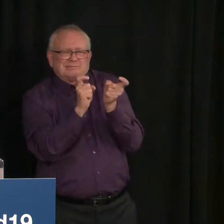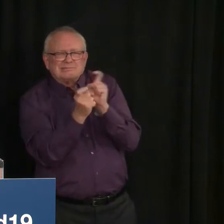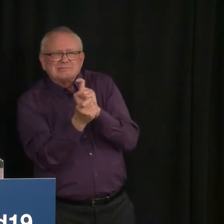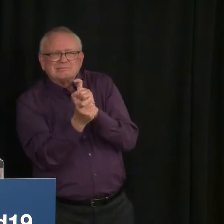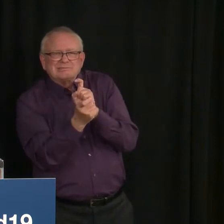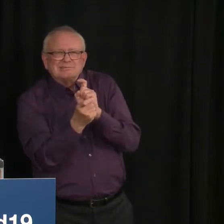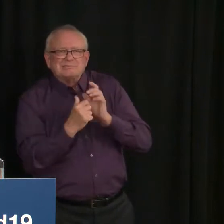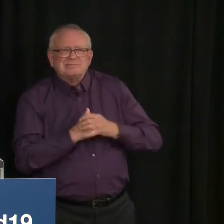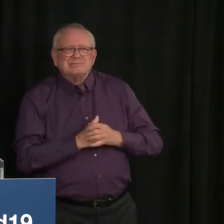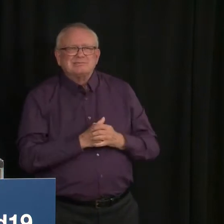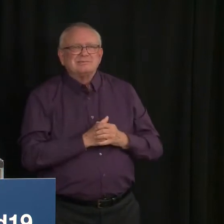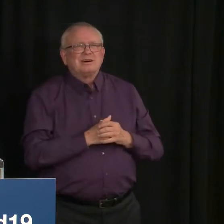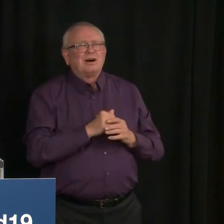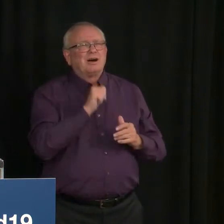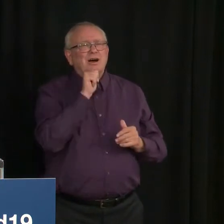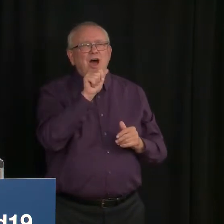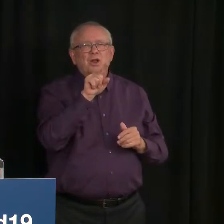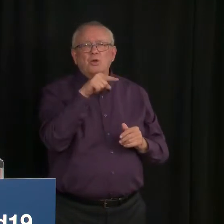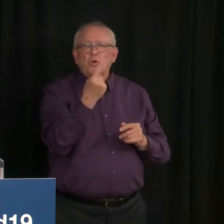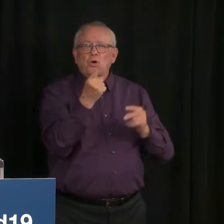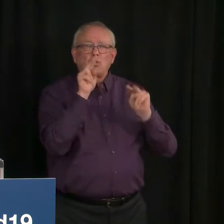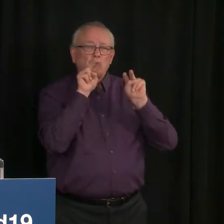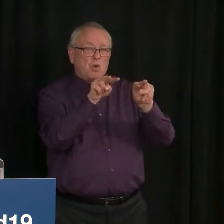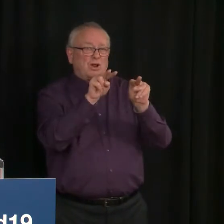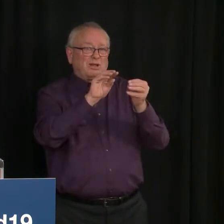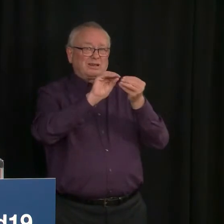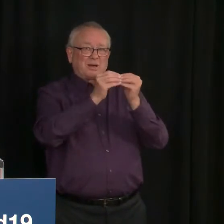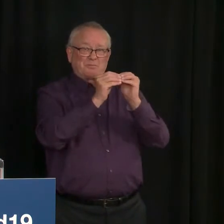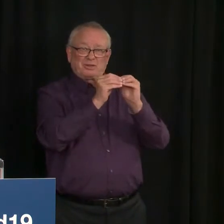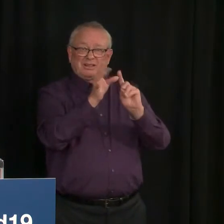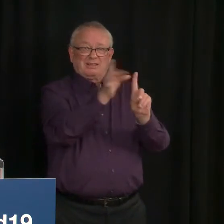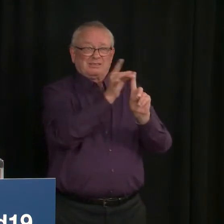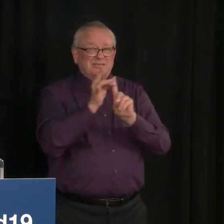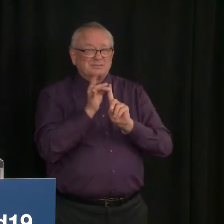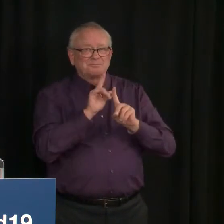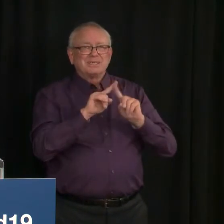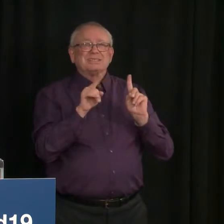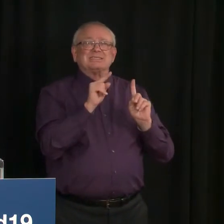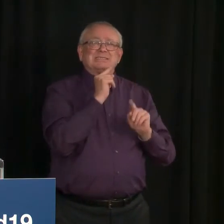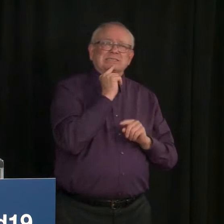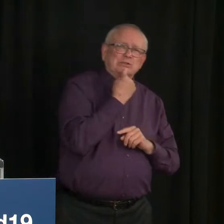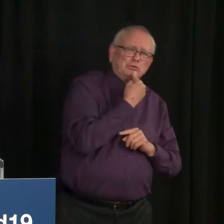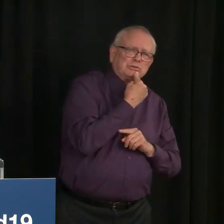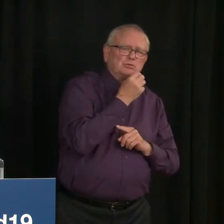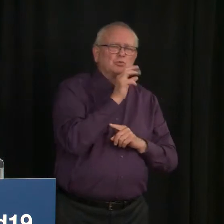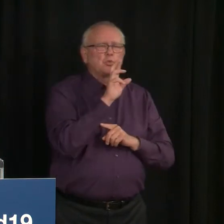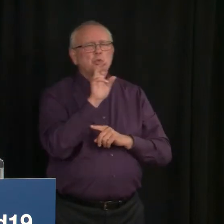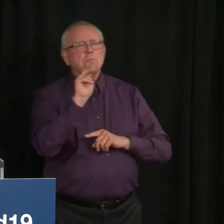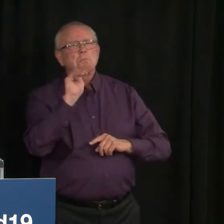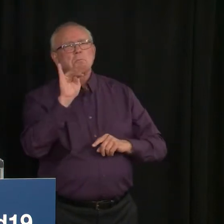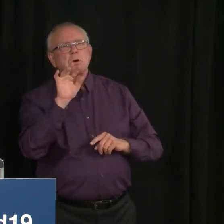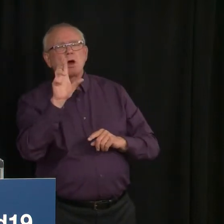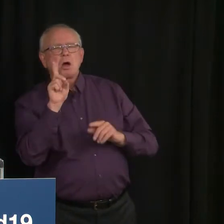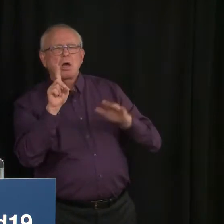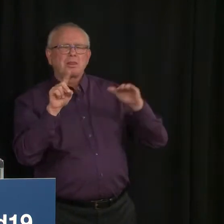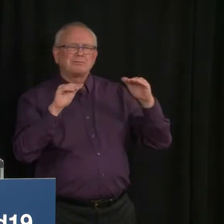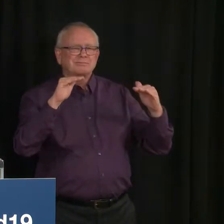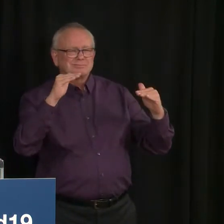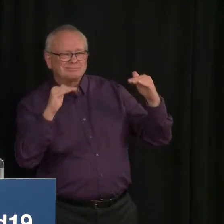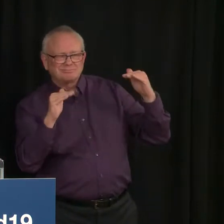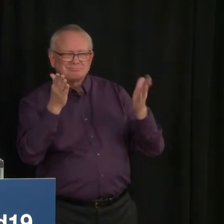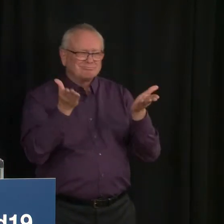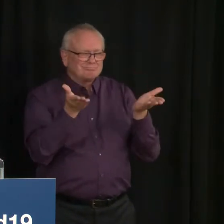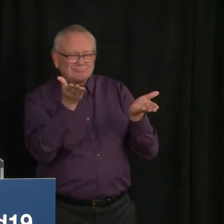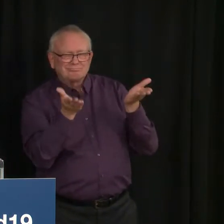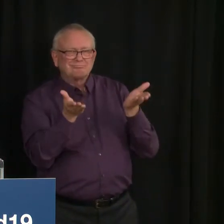sure that we're thinking not just about cases, but also about what those cases lead to, because we know that restrictions, public health